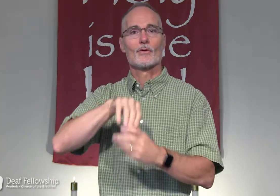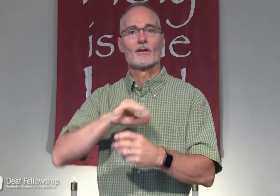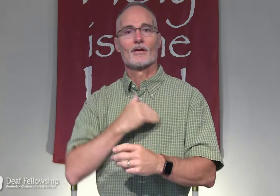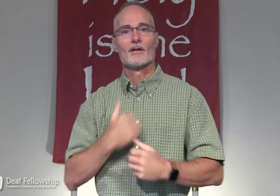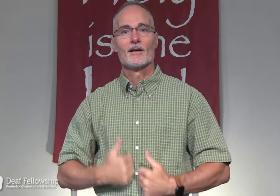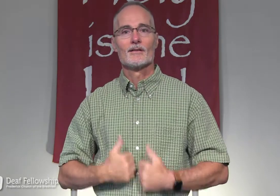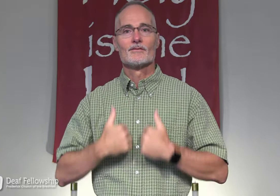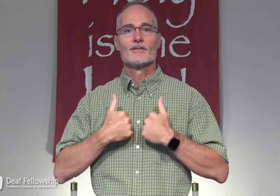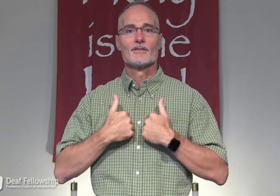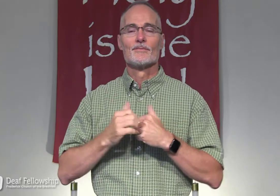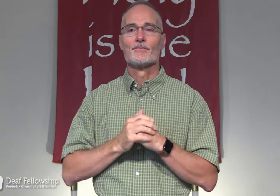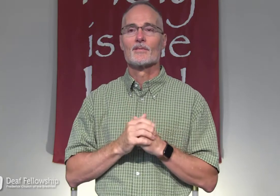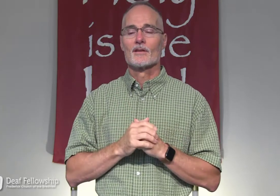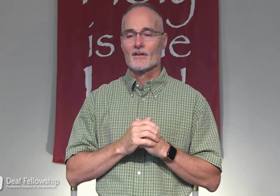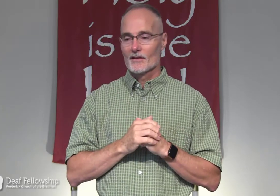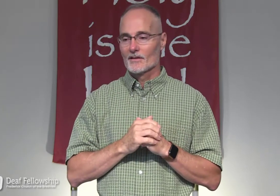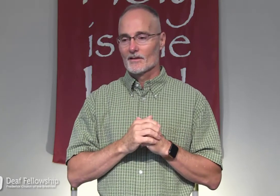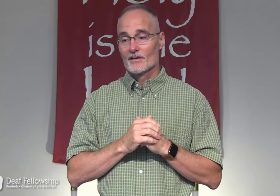grace and his work within our lives.